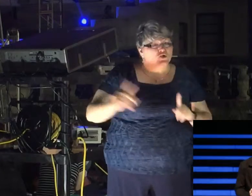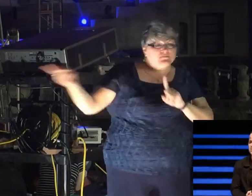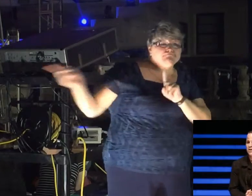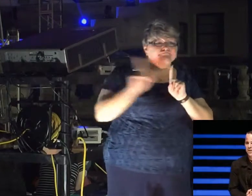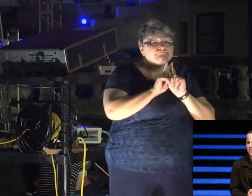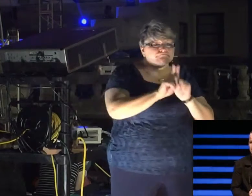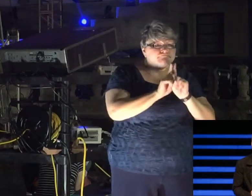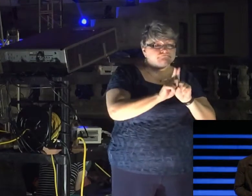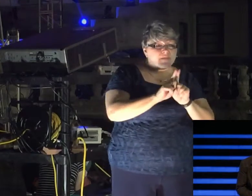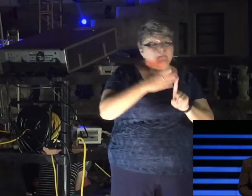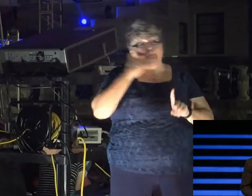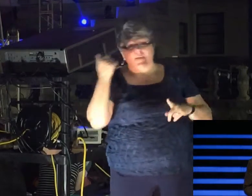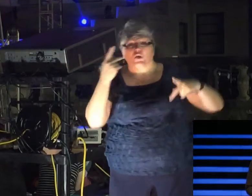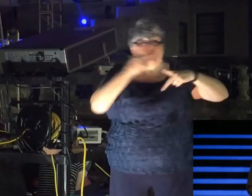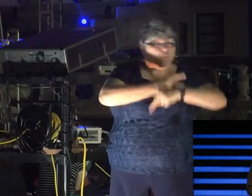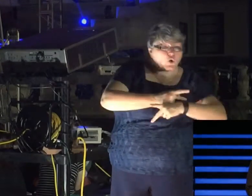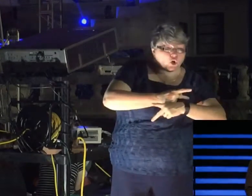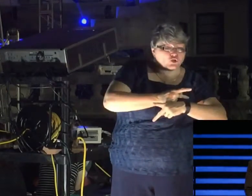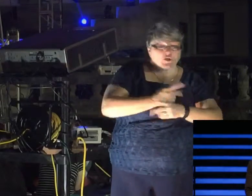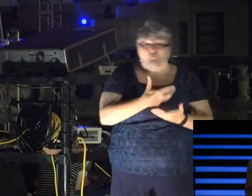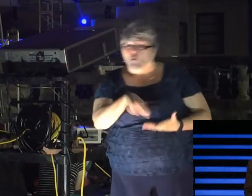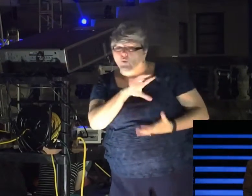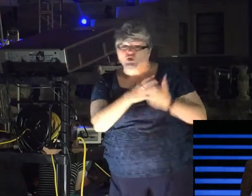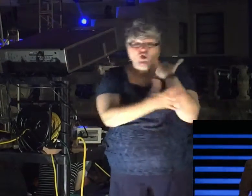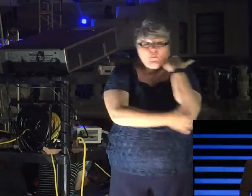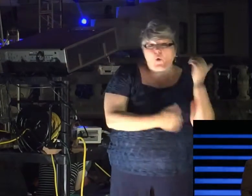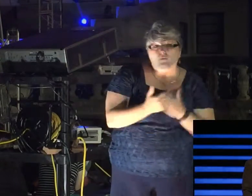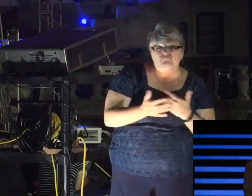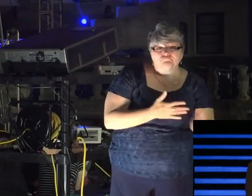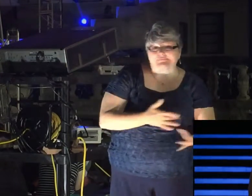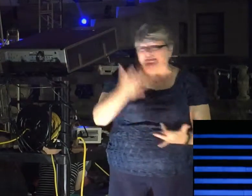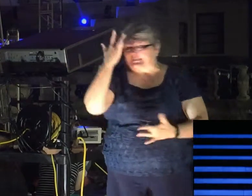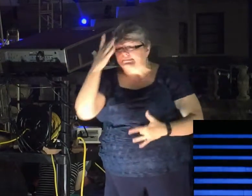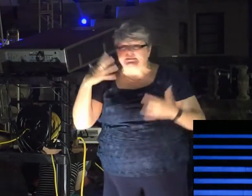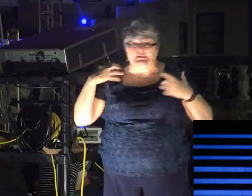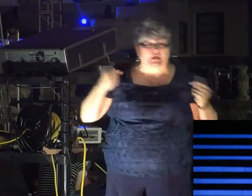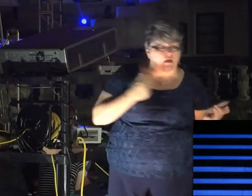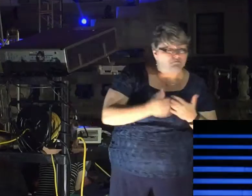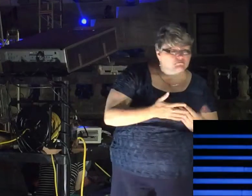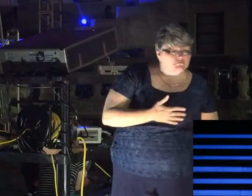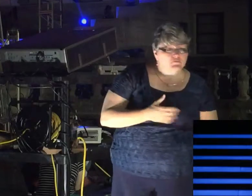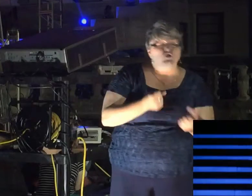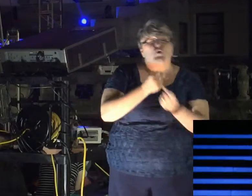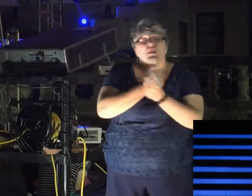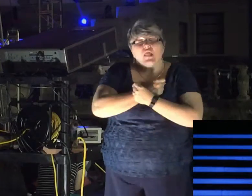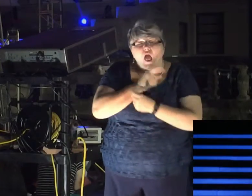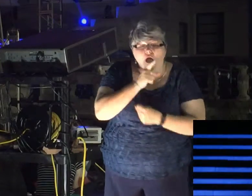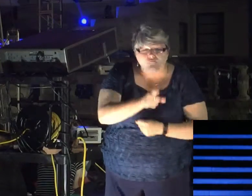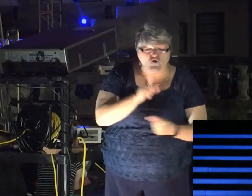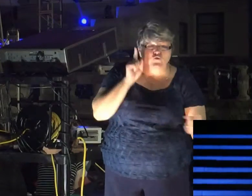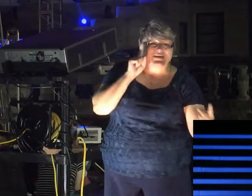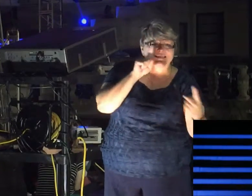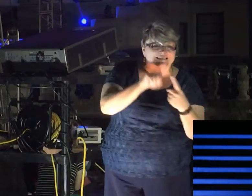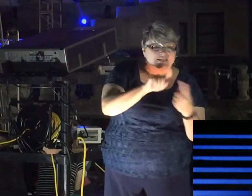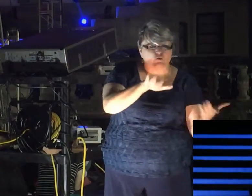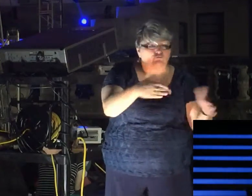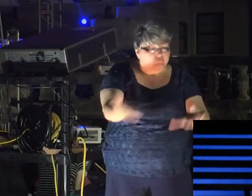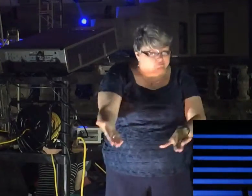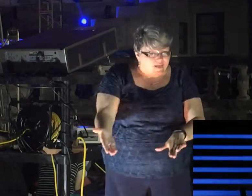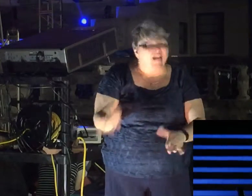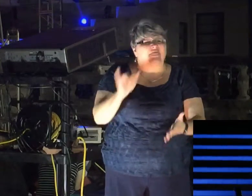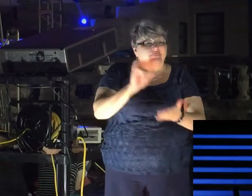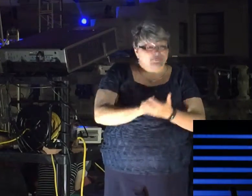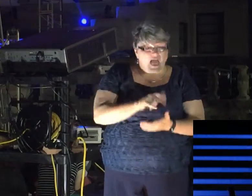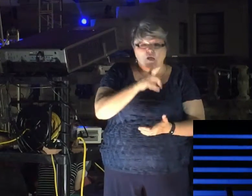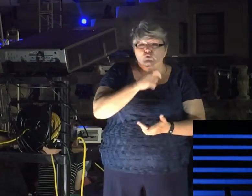want someone to be there for you, for better or for worse, for richer or for poorer, in sickness and in health, to love you until the